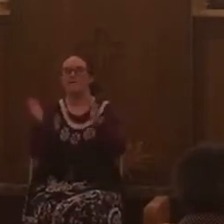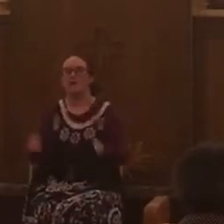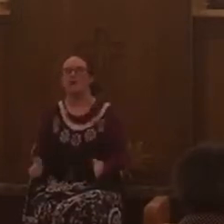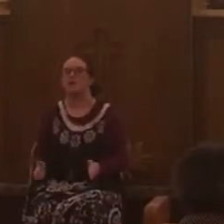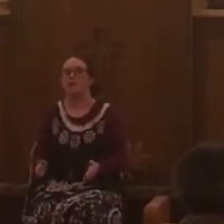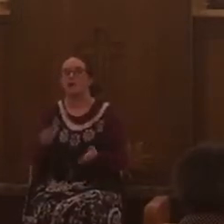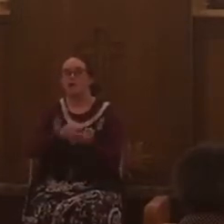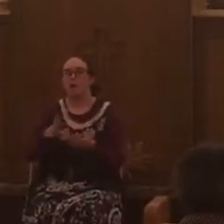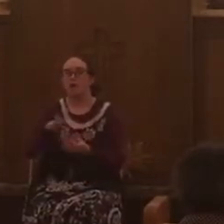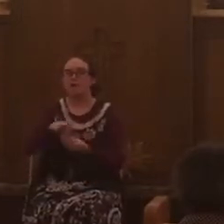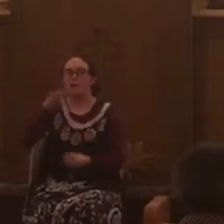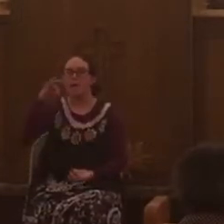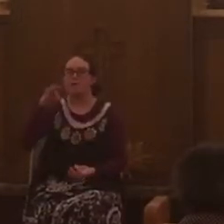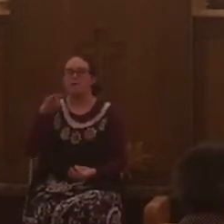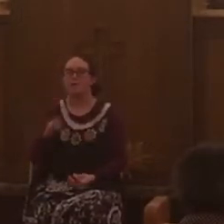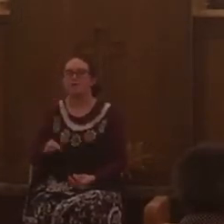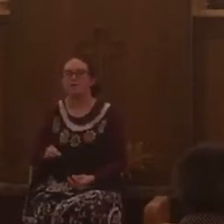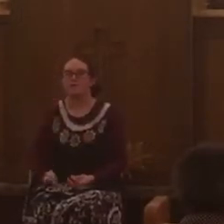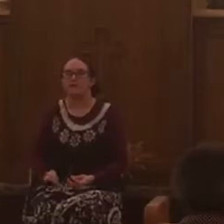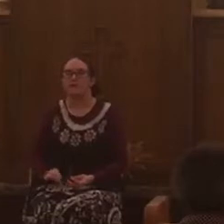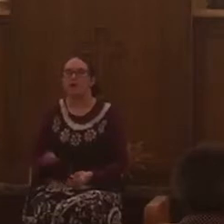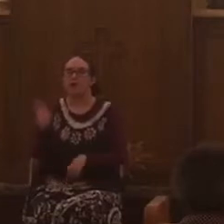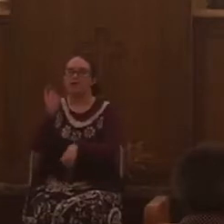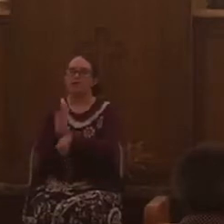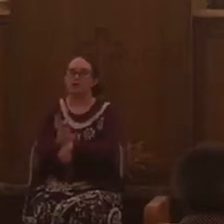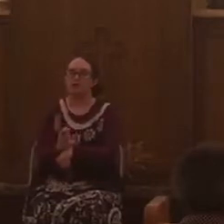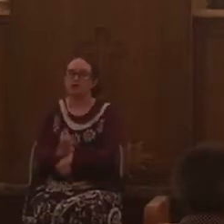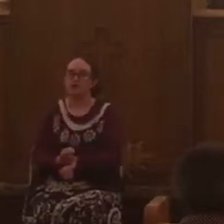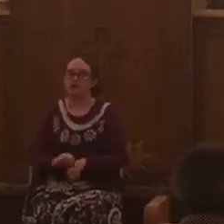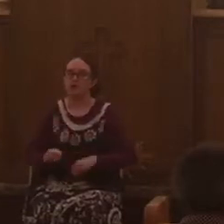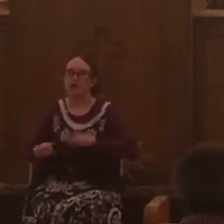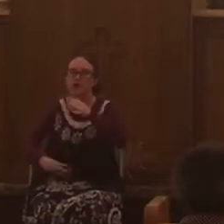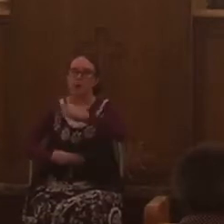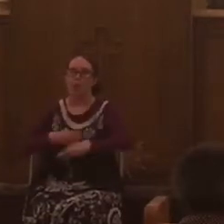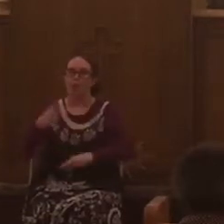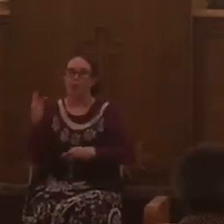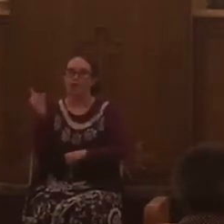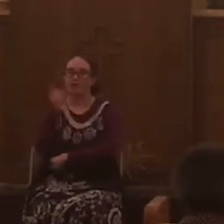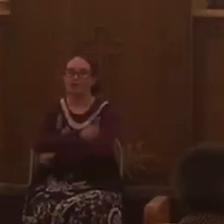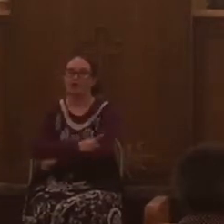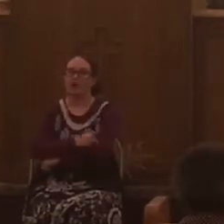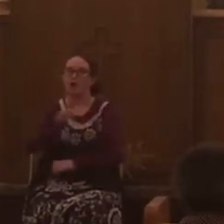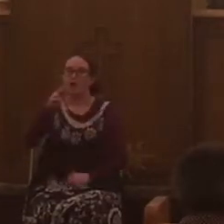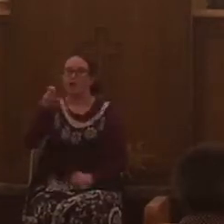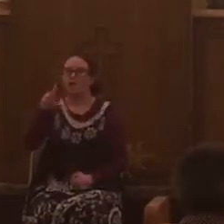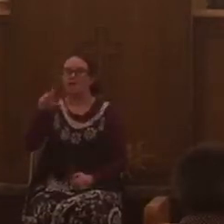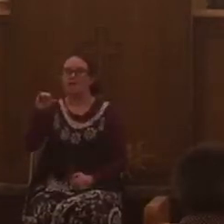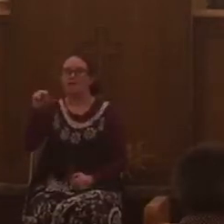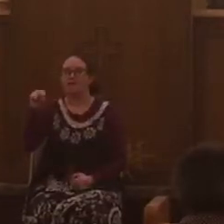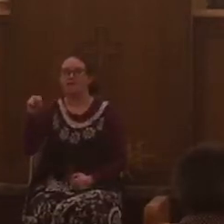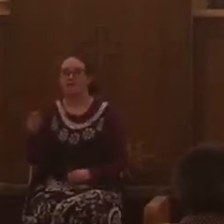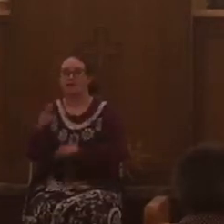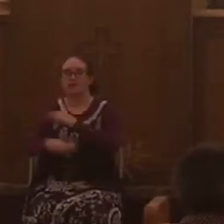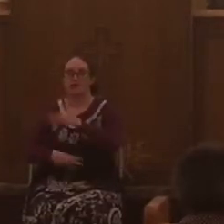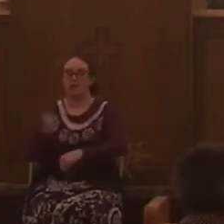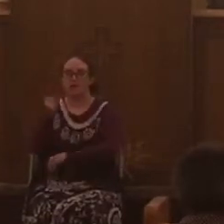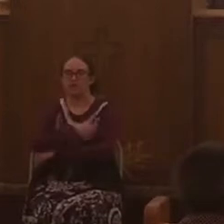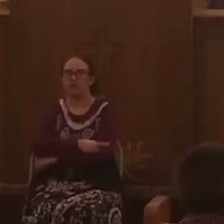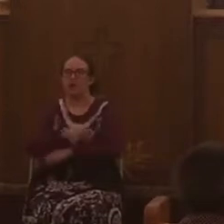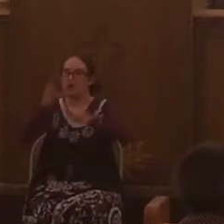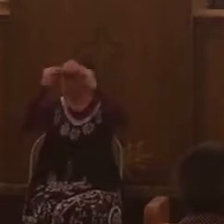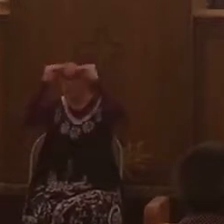Amen. And the Bible tells me I don't receive power until I have received the